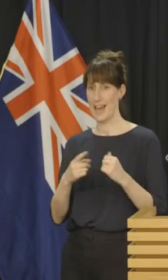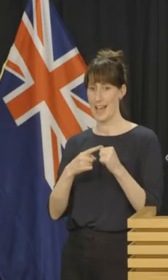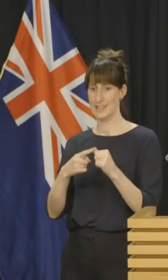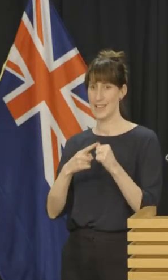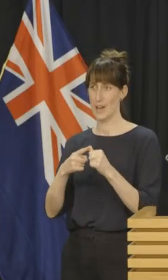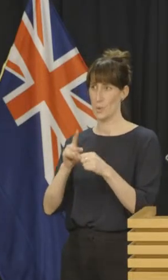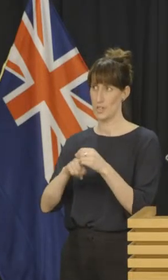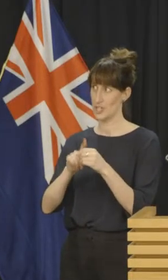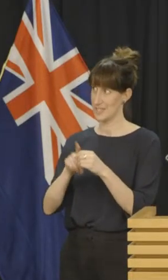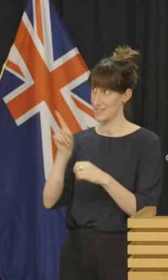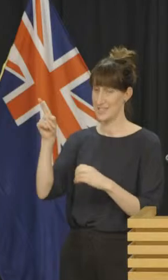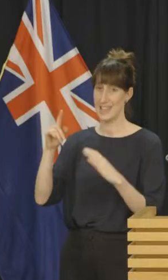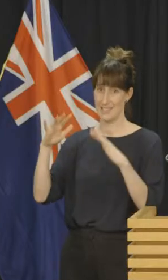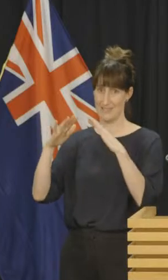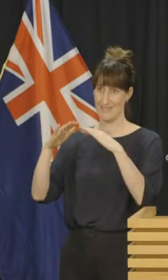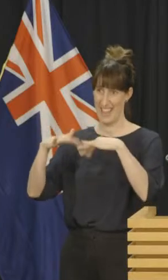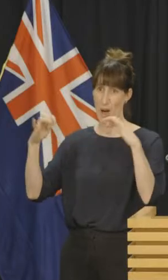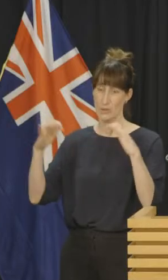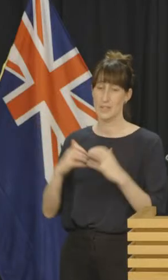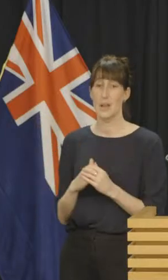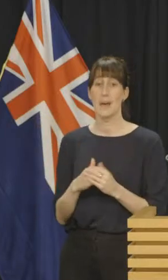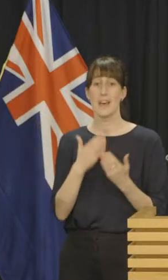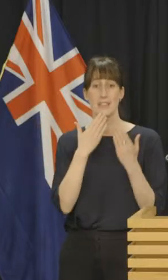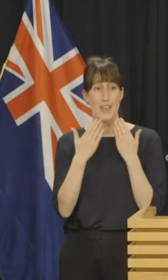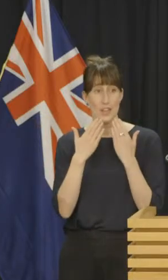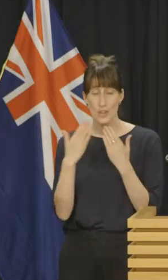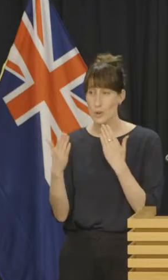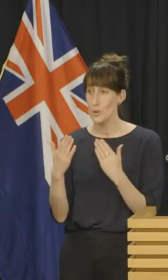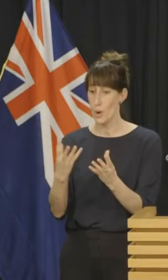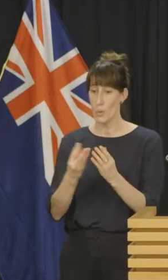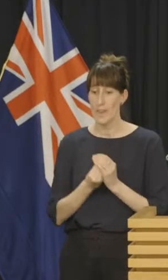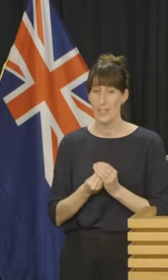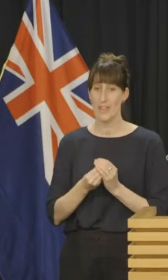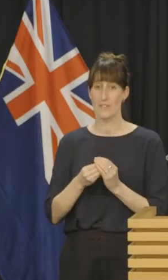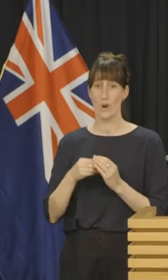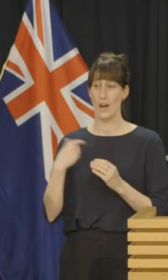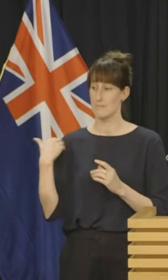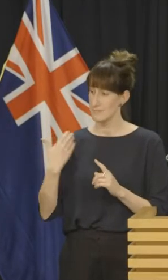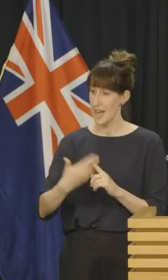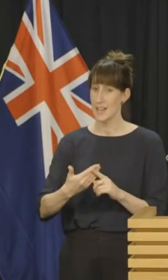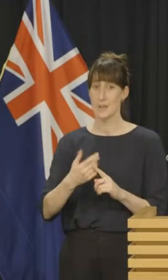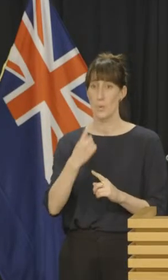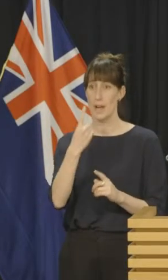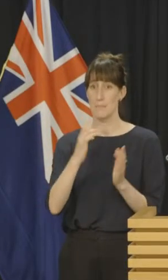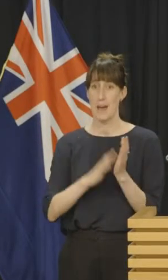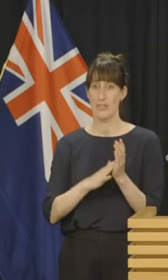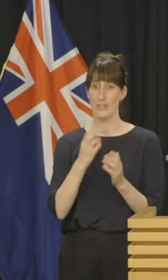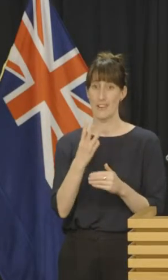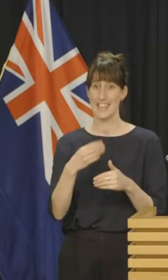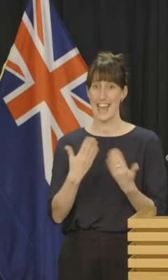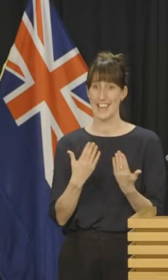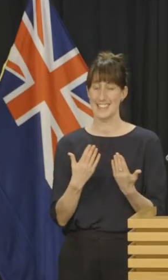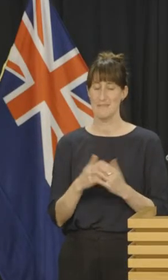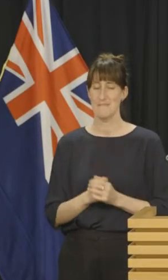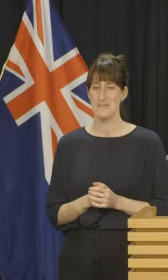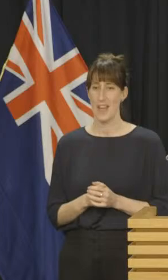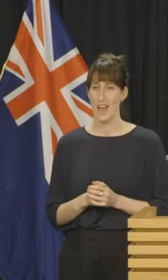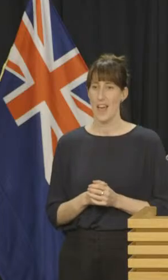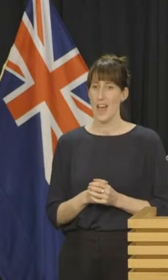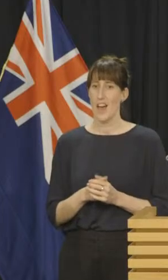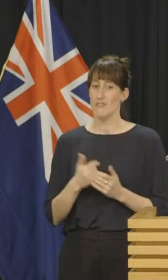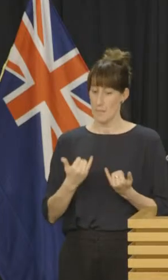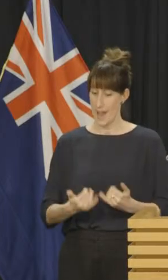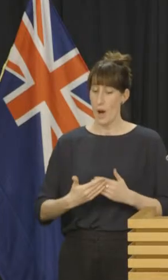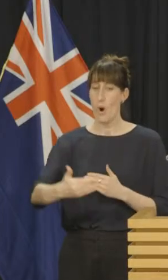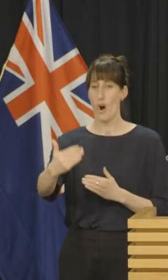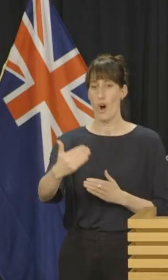House. I do want to thank you all for your company over the last 1 month and 3 days, not that I've been counting. From here on, the